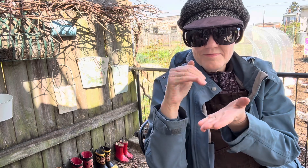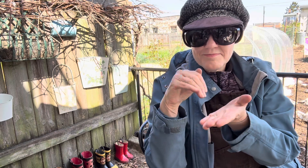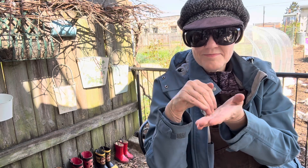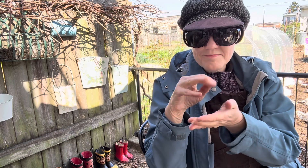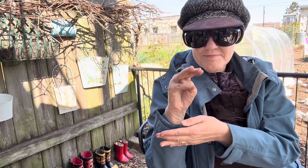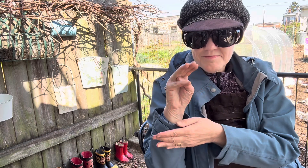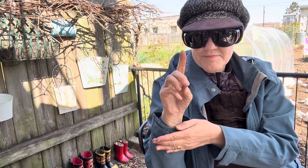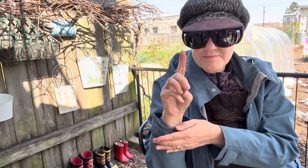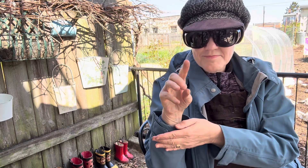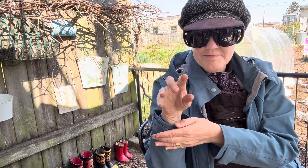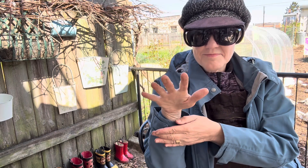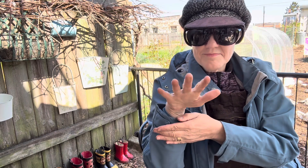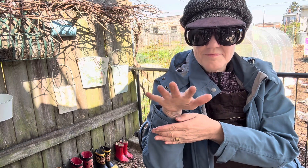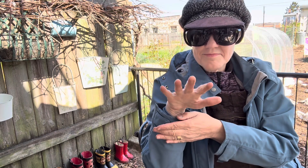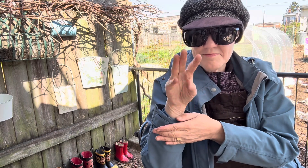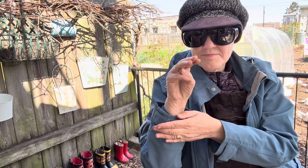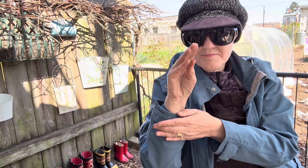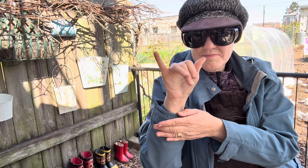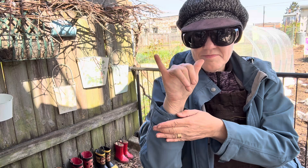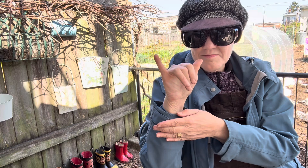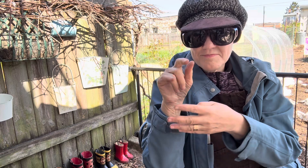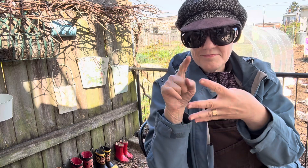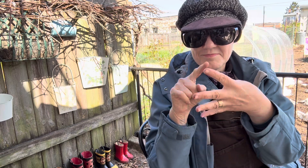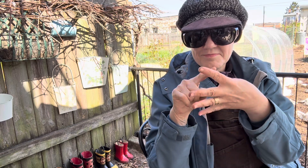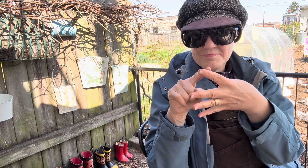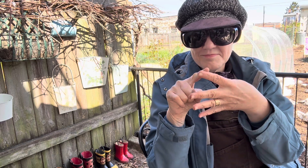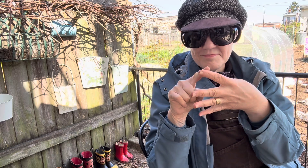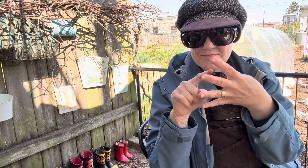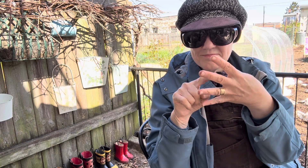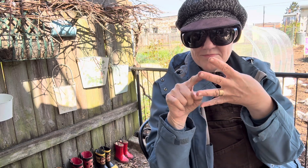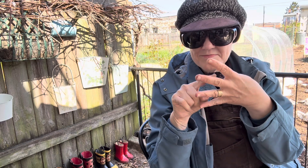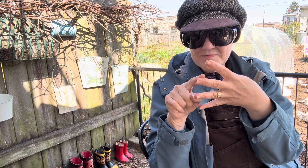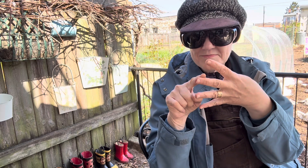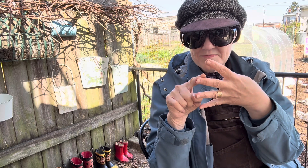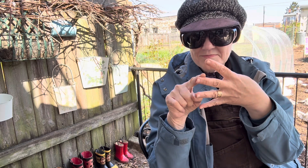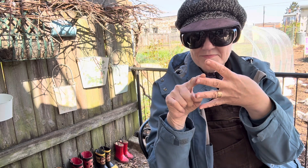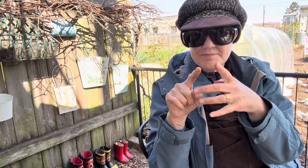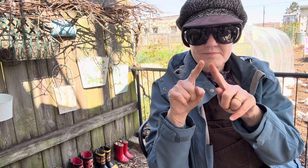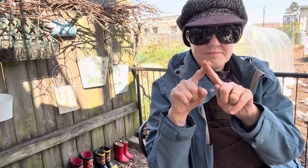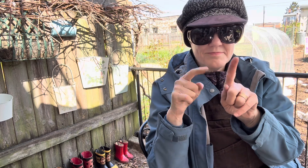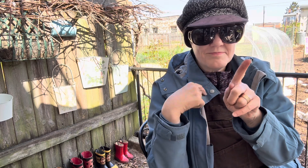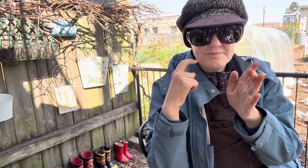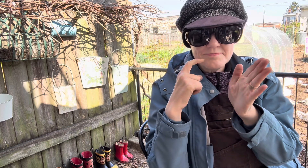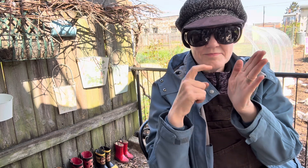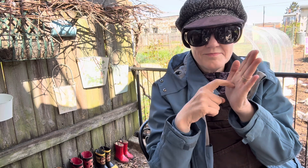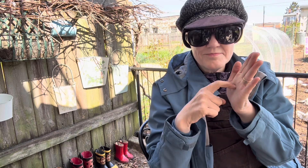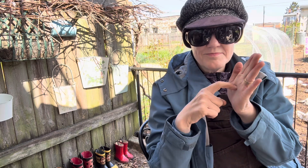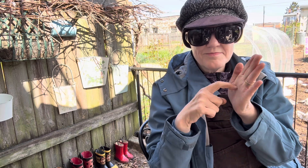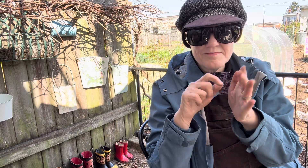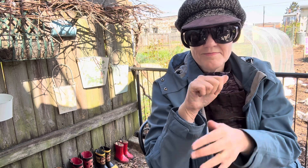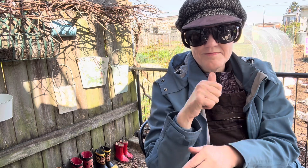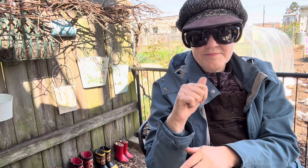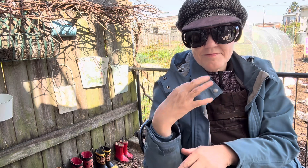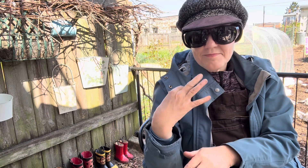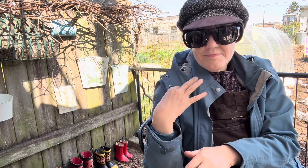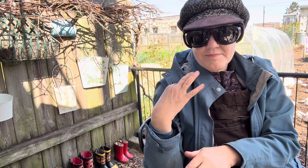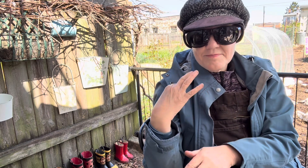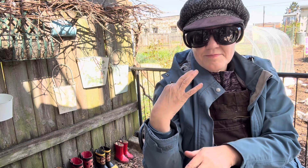north central Maryland, that's typically the 1st and 2nd week of May. But I've noticed any